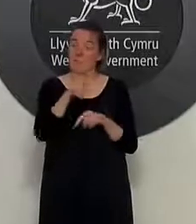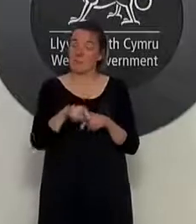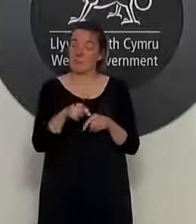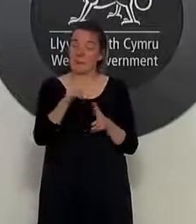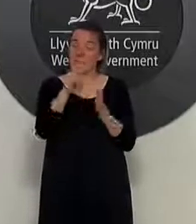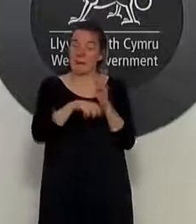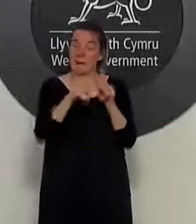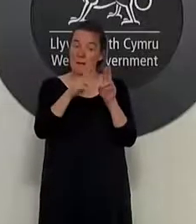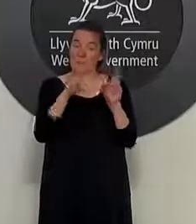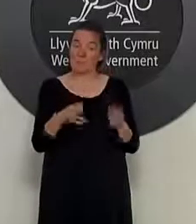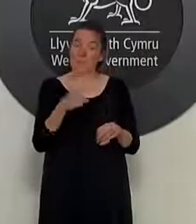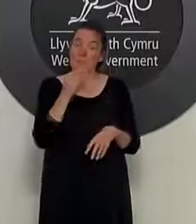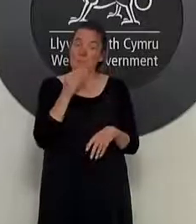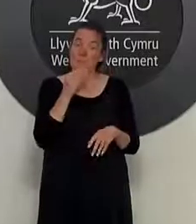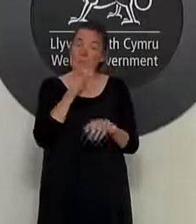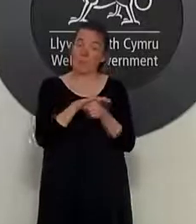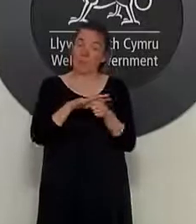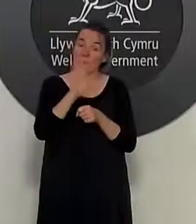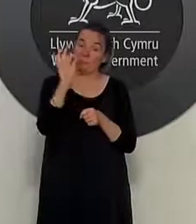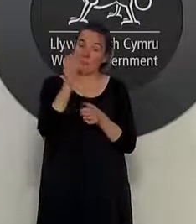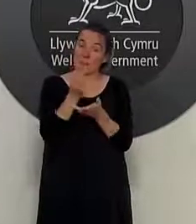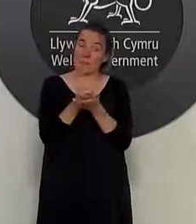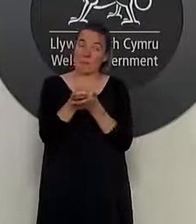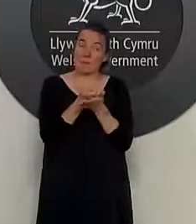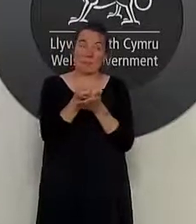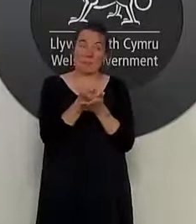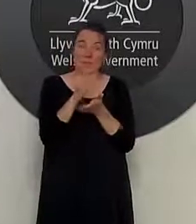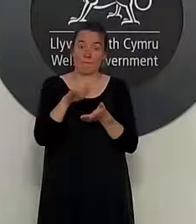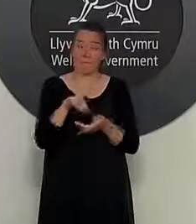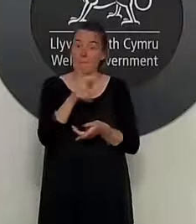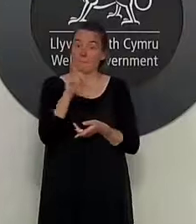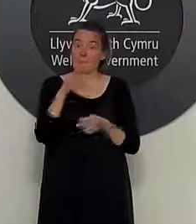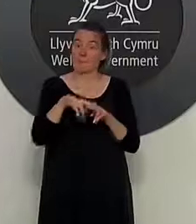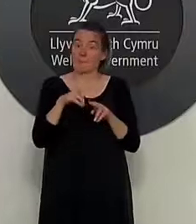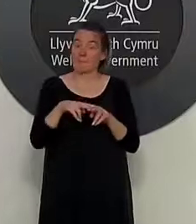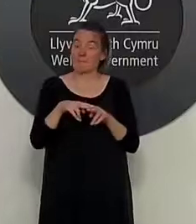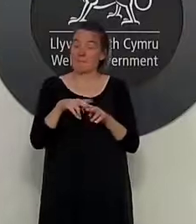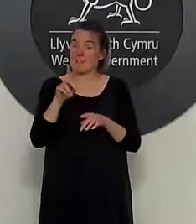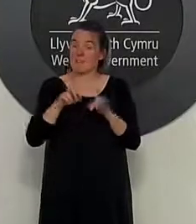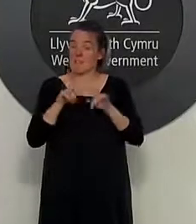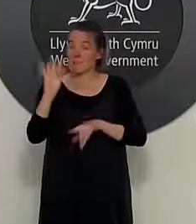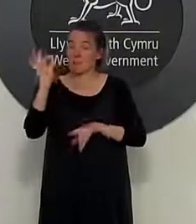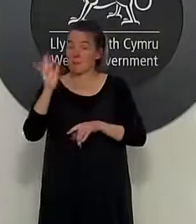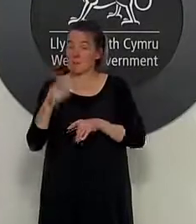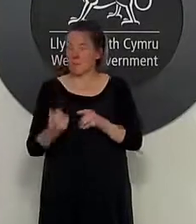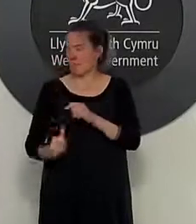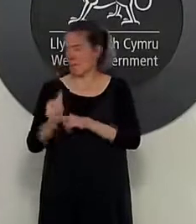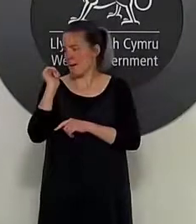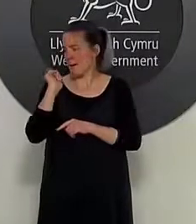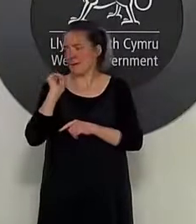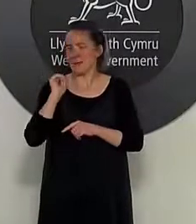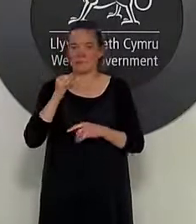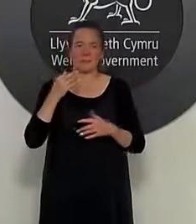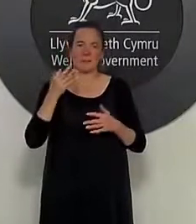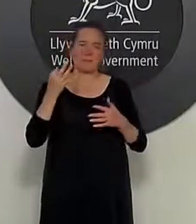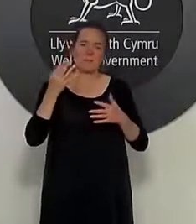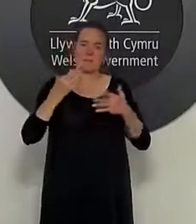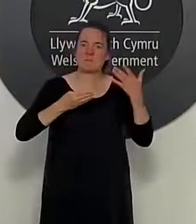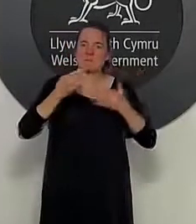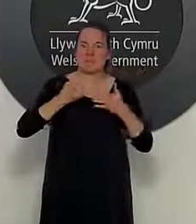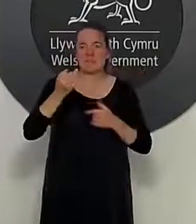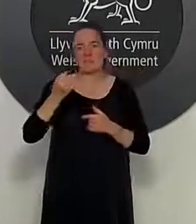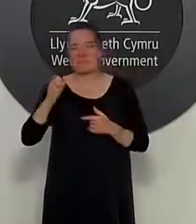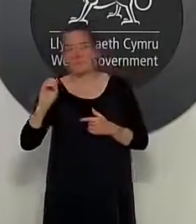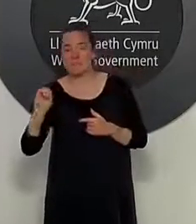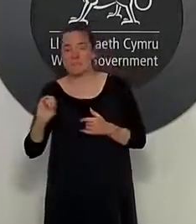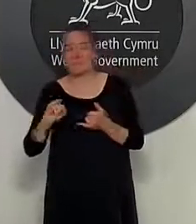house using a local authority mortgage from Cardiff City Council. Indeed, back in the late 70s and early 80s,